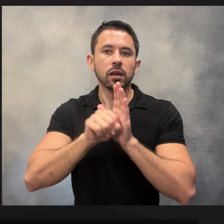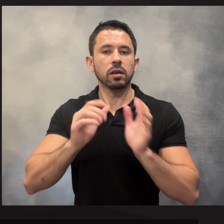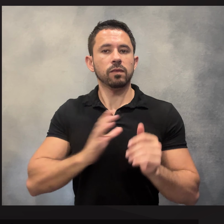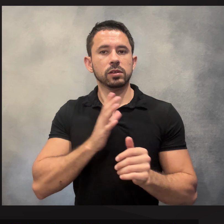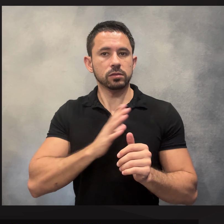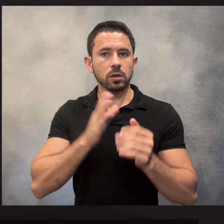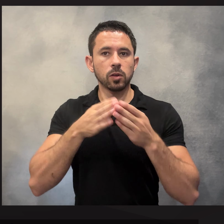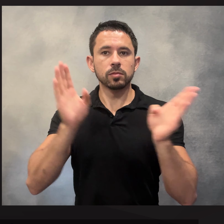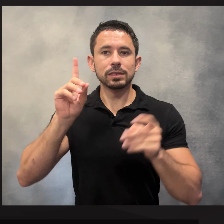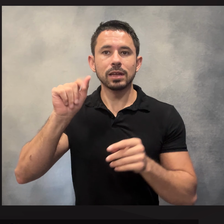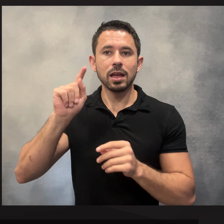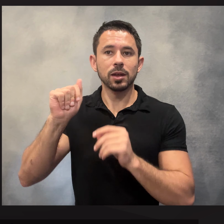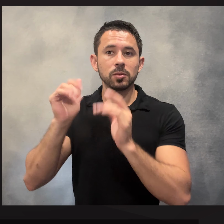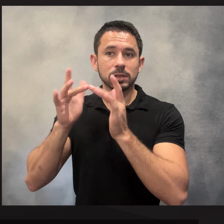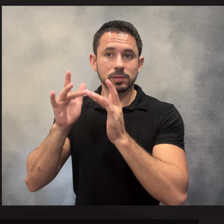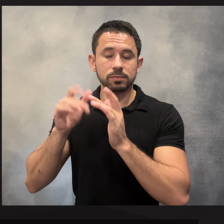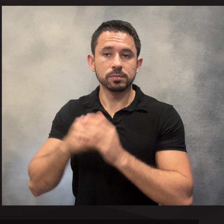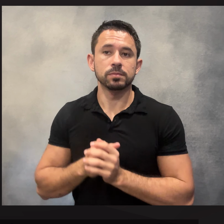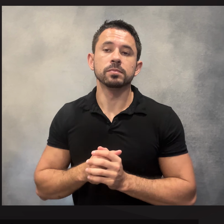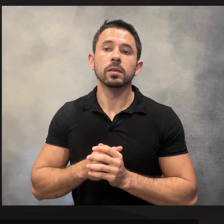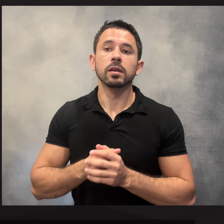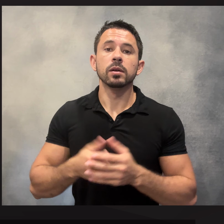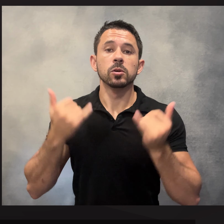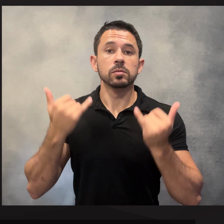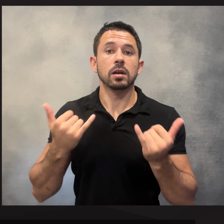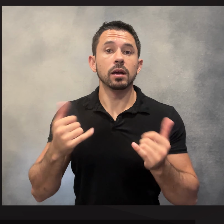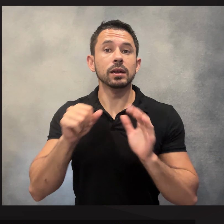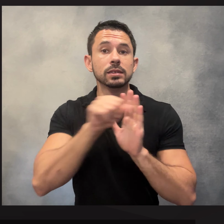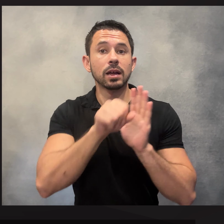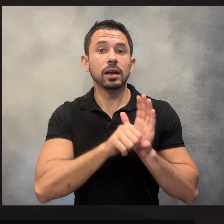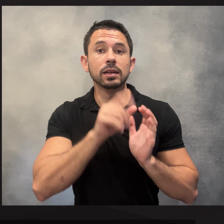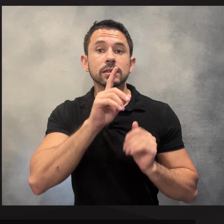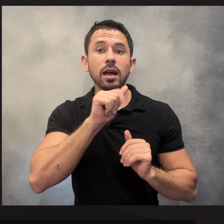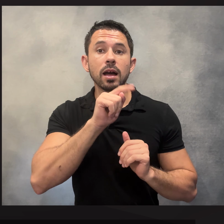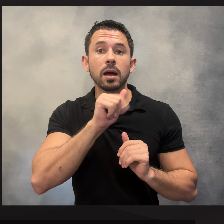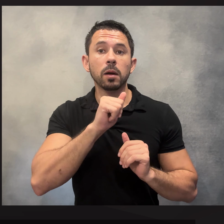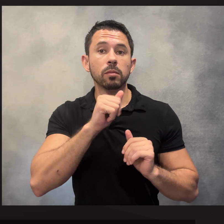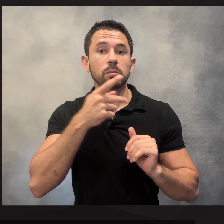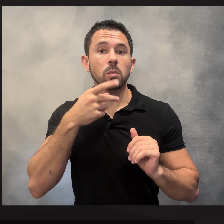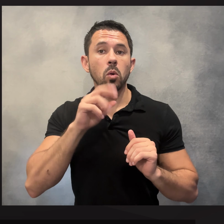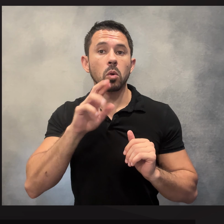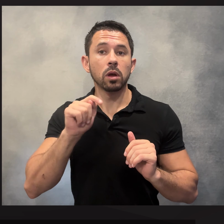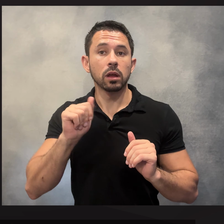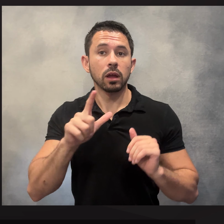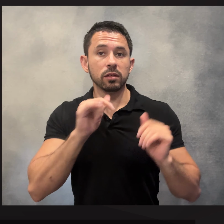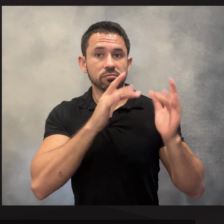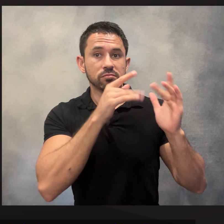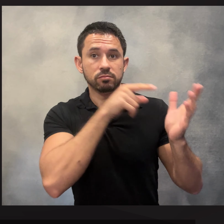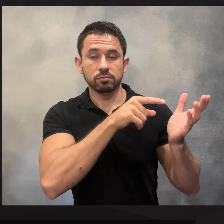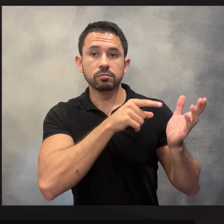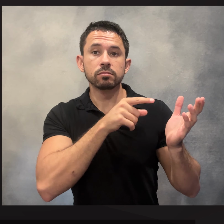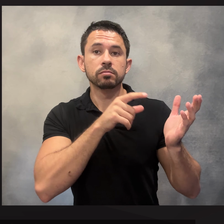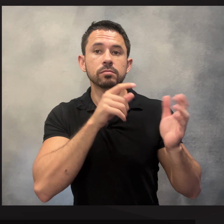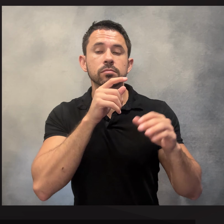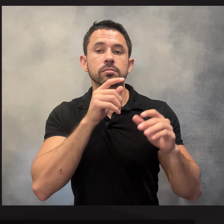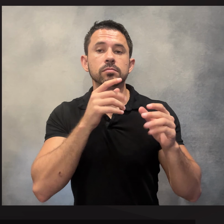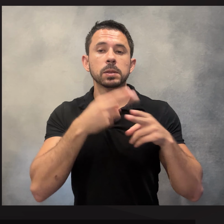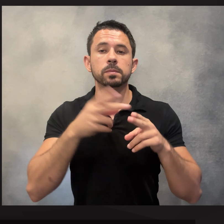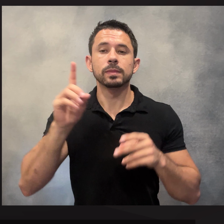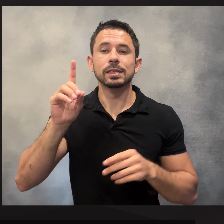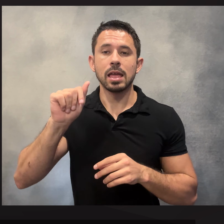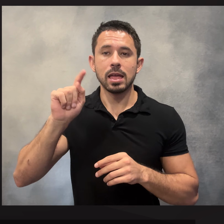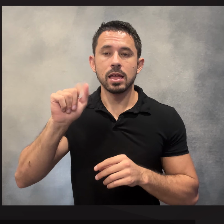launching the state's official open data website. Today, the state's data portal is at